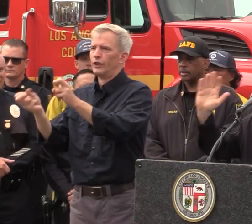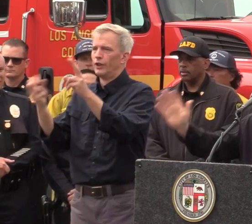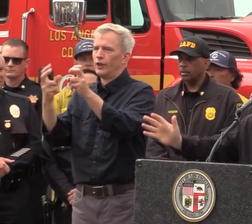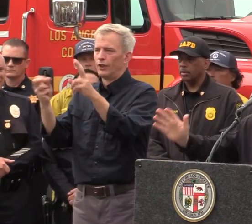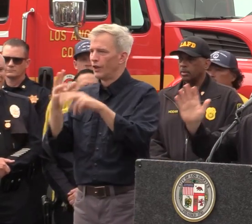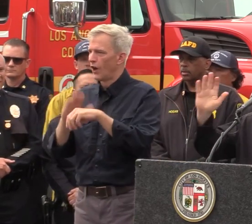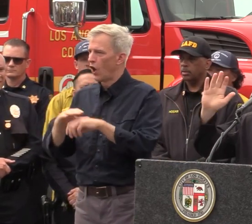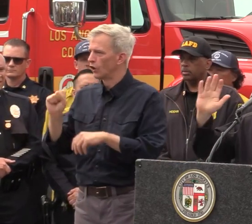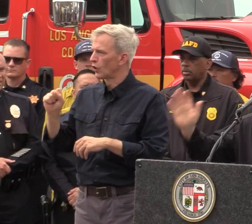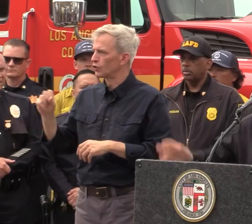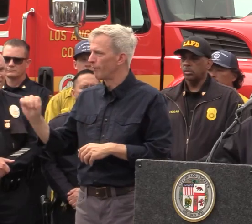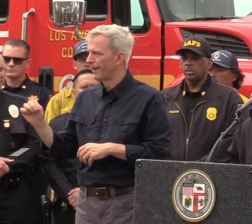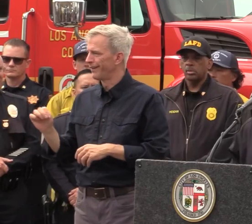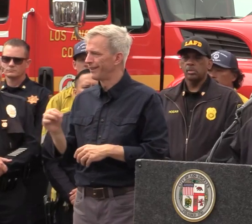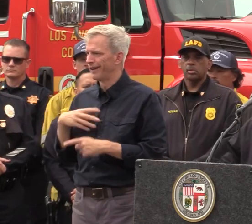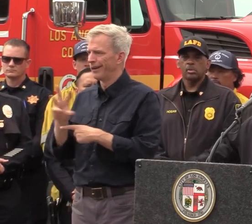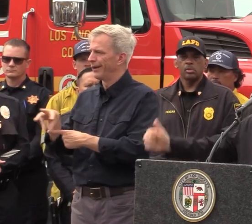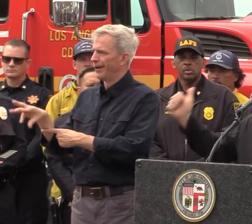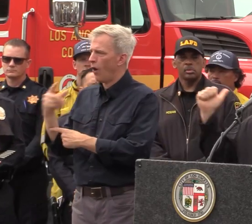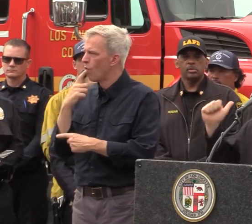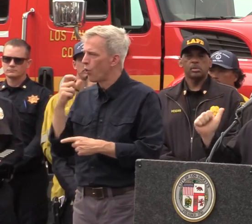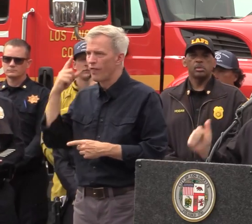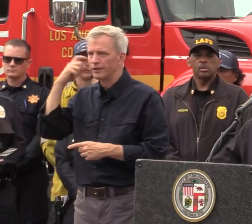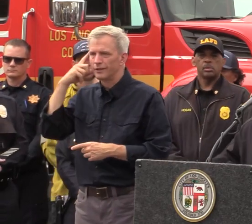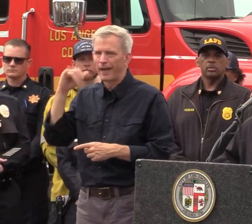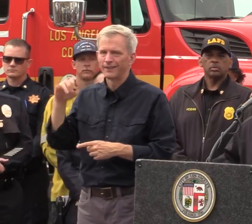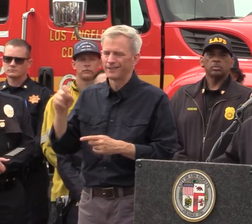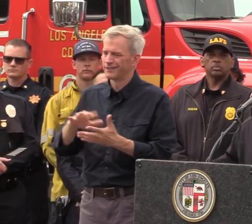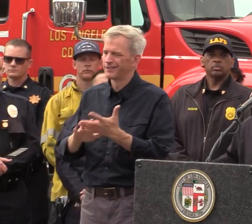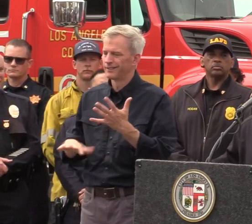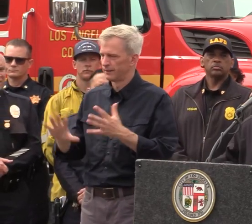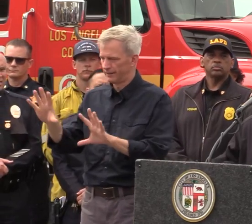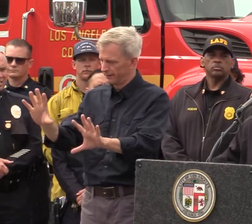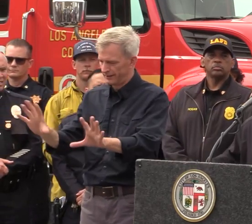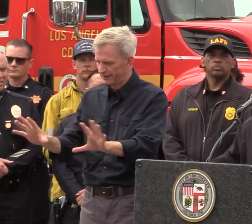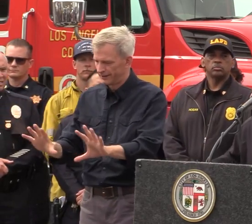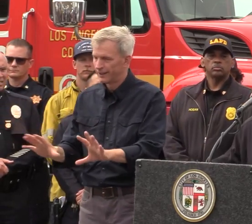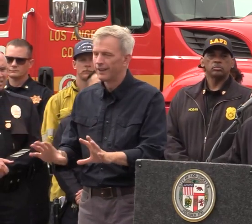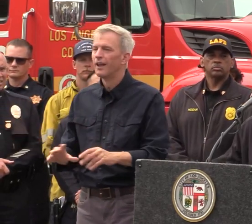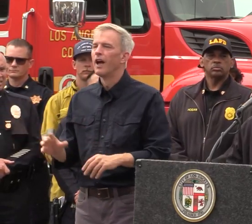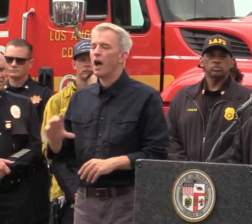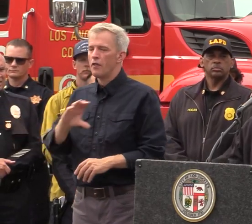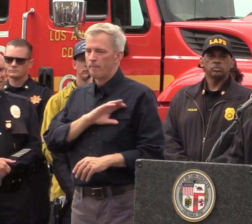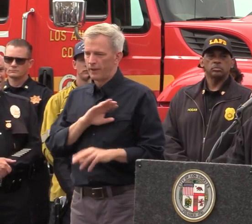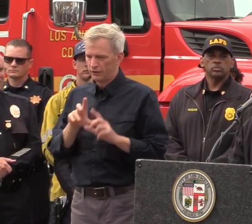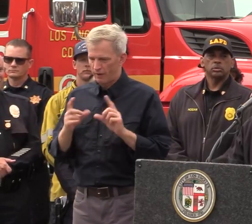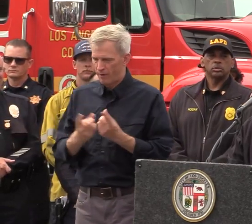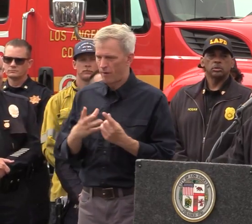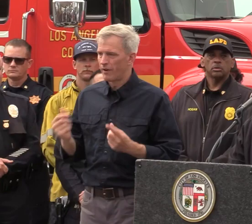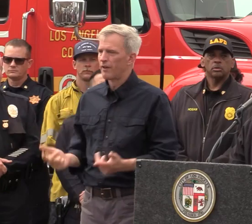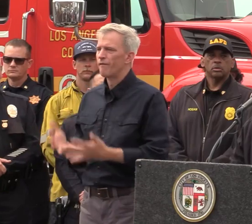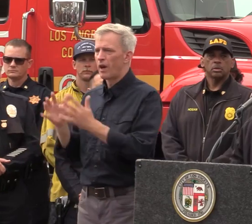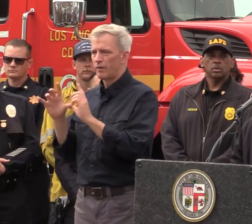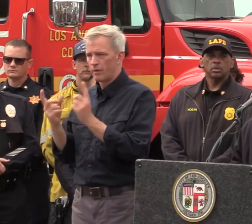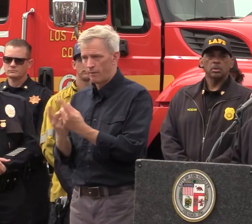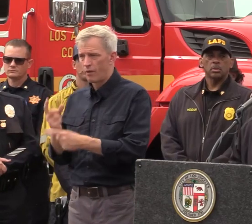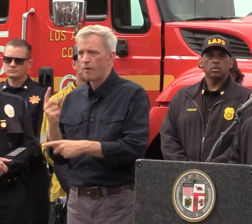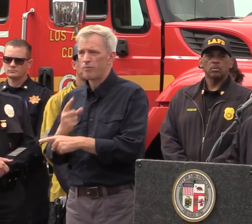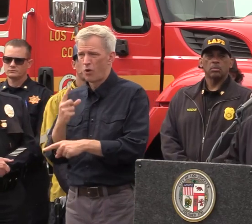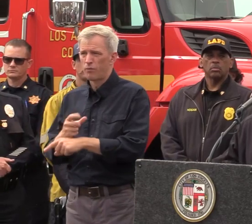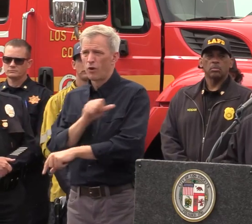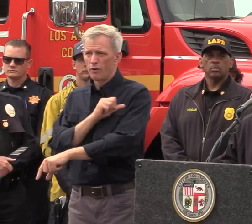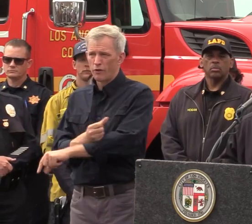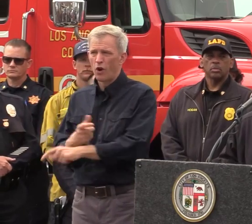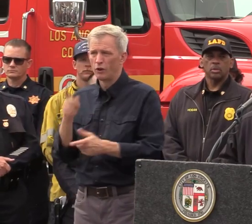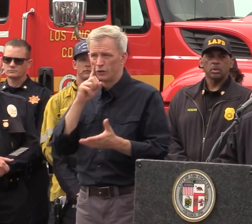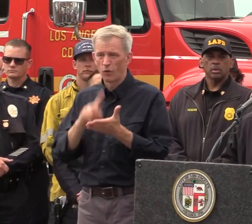apps indicating who suspects are. LAPD, LAFD are the appropriate authorities to investigate and to handle